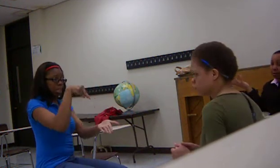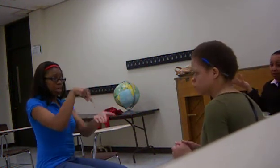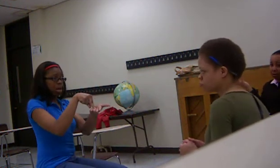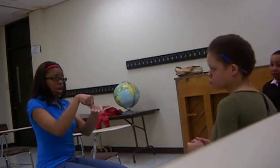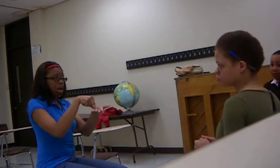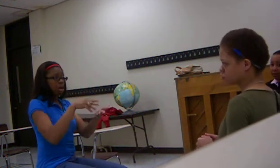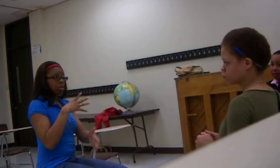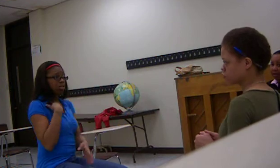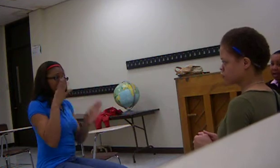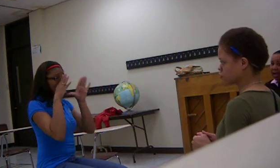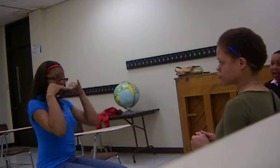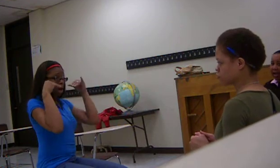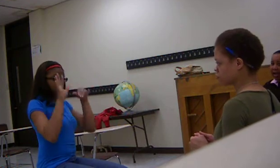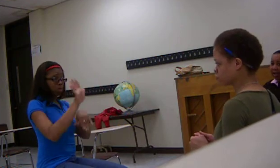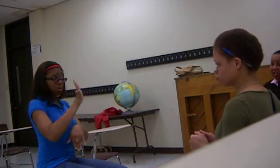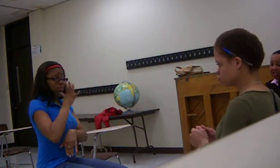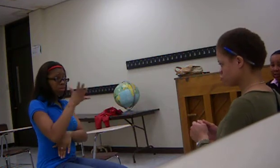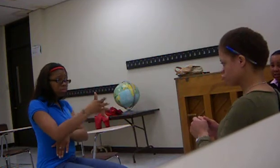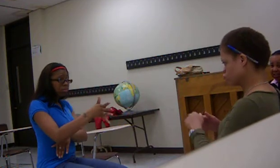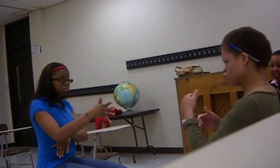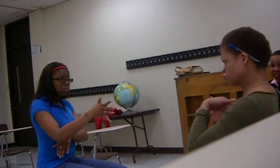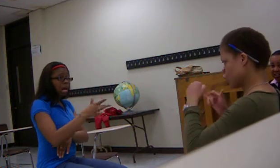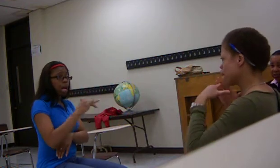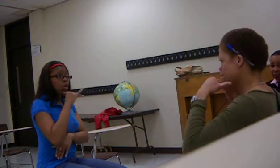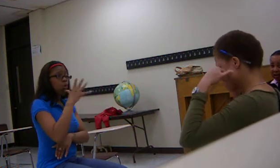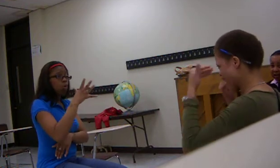grandmother, and she didn't say anything, she didn't respond?